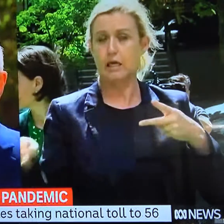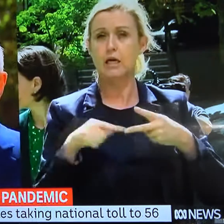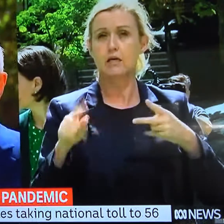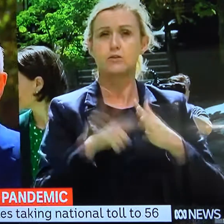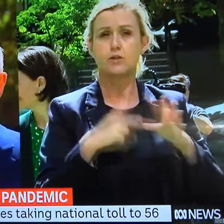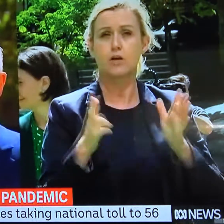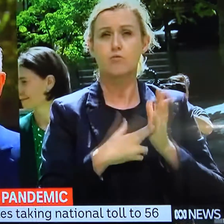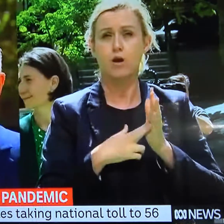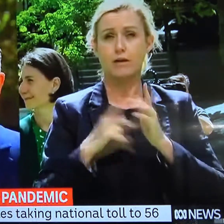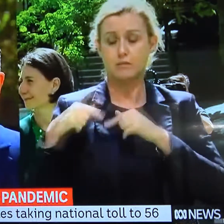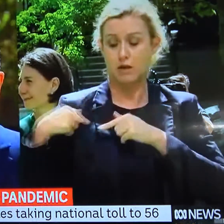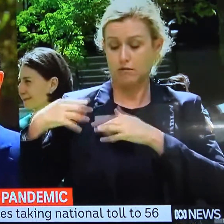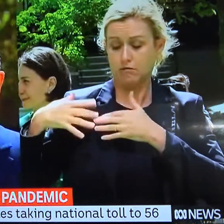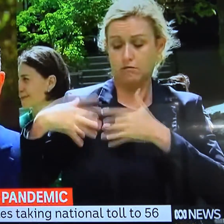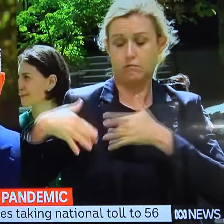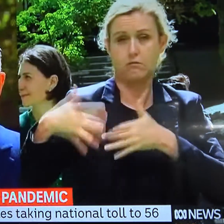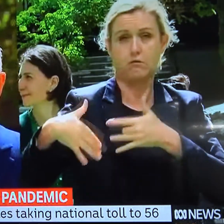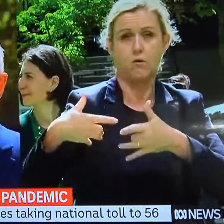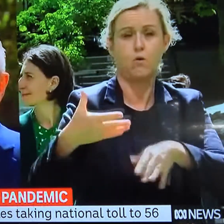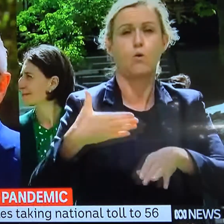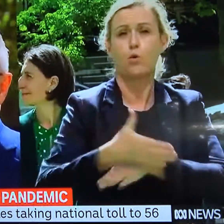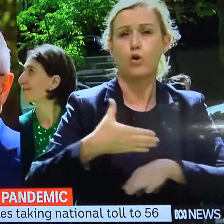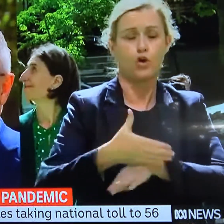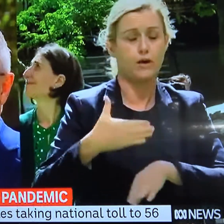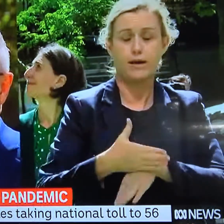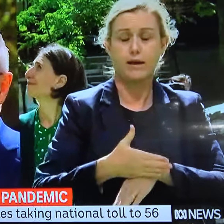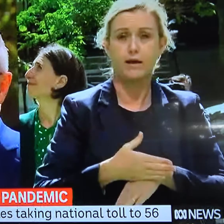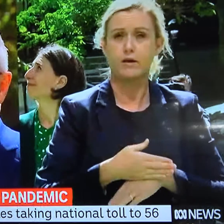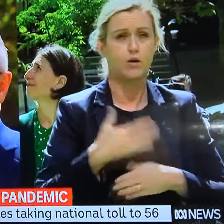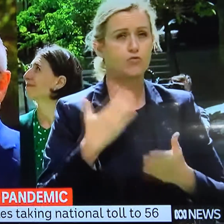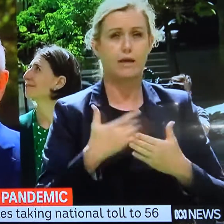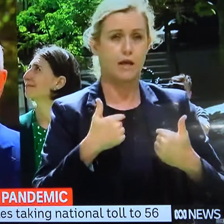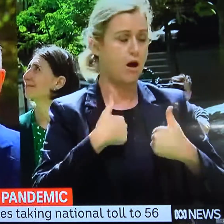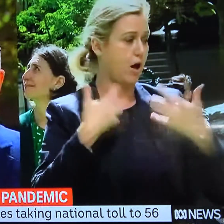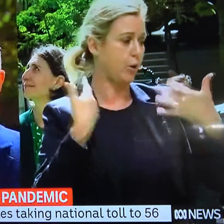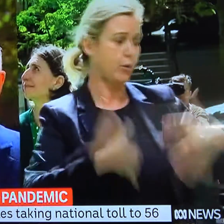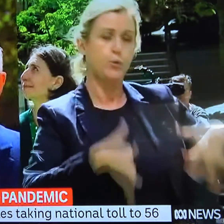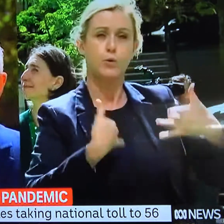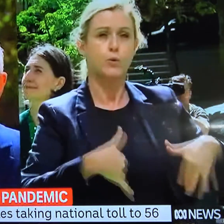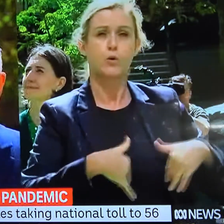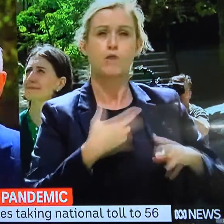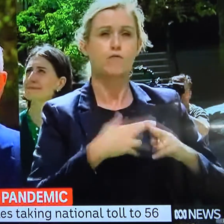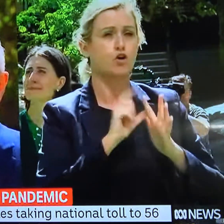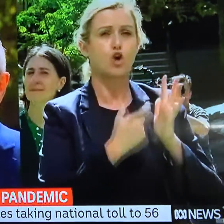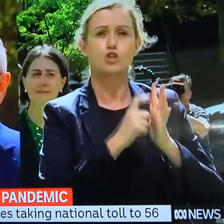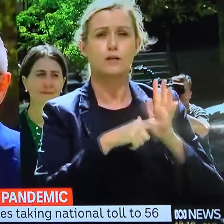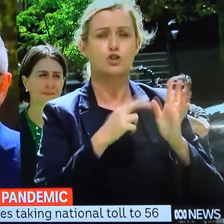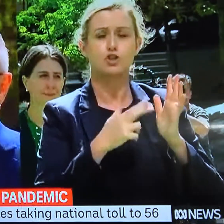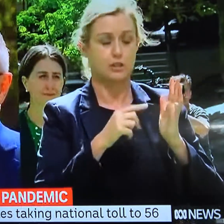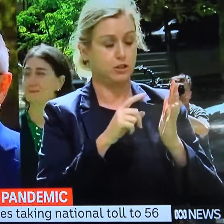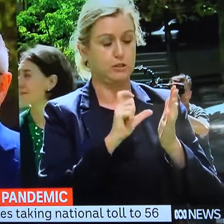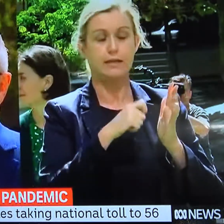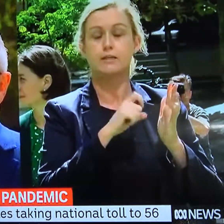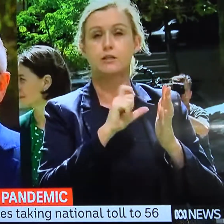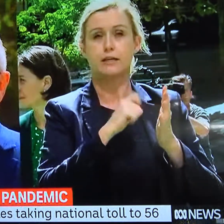of the world. I can't tell you how much admiration I have for Dr. Kerry Chant and her public health team, but all of the health workers across